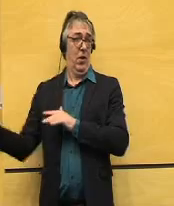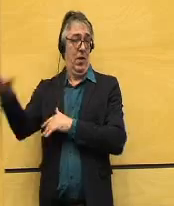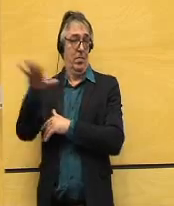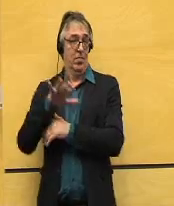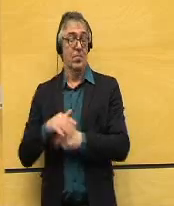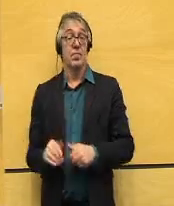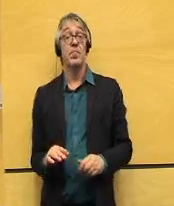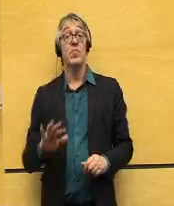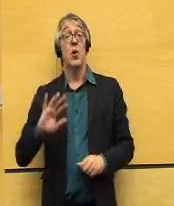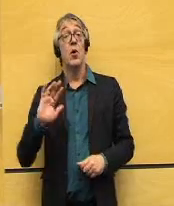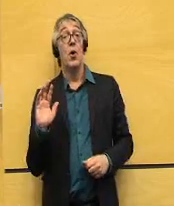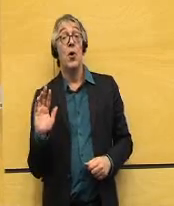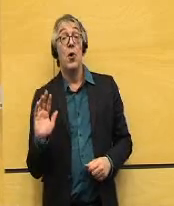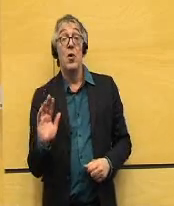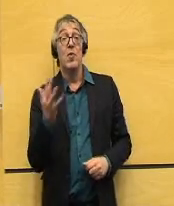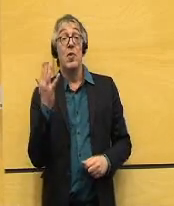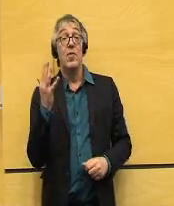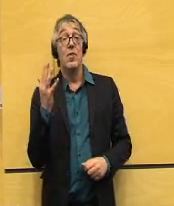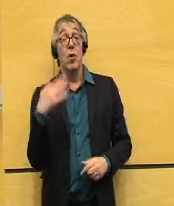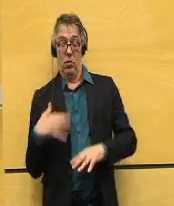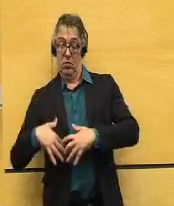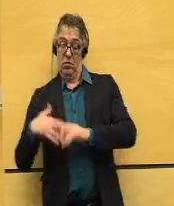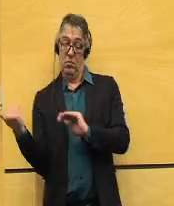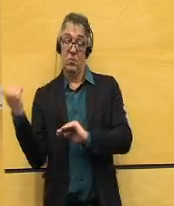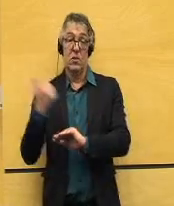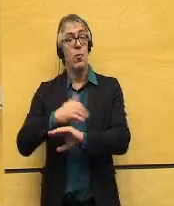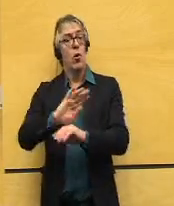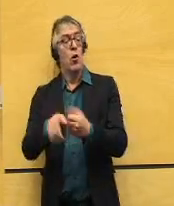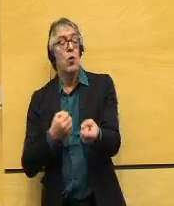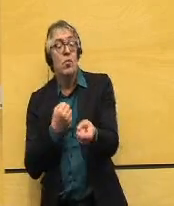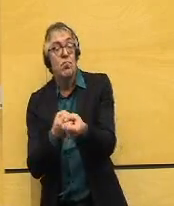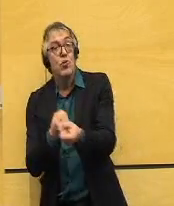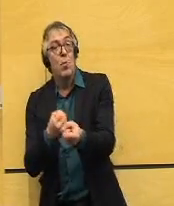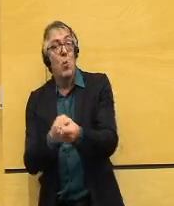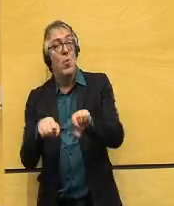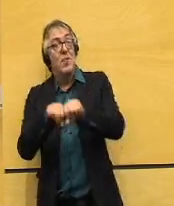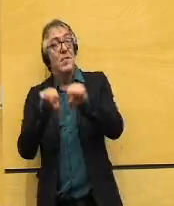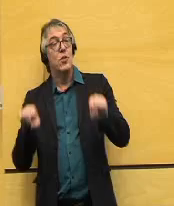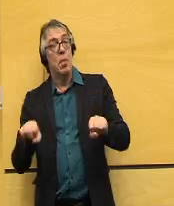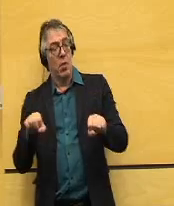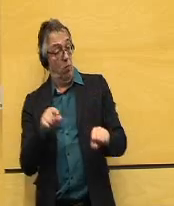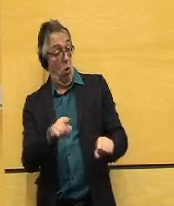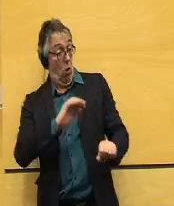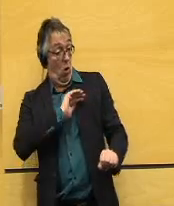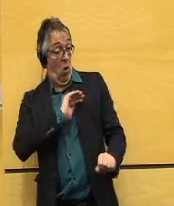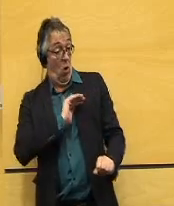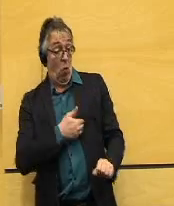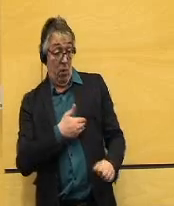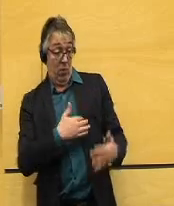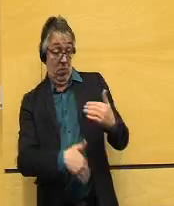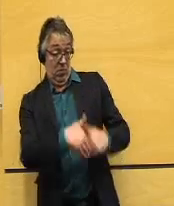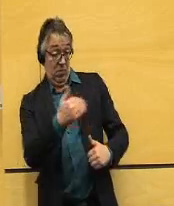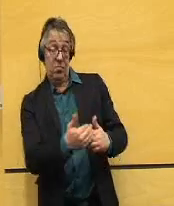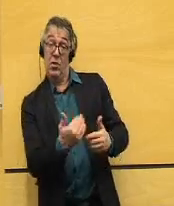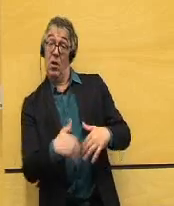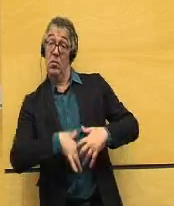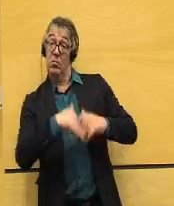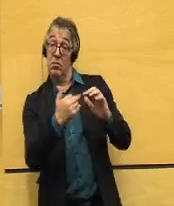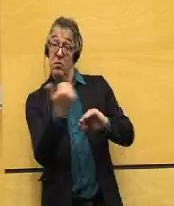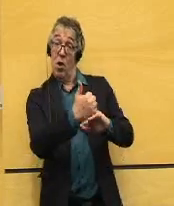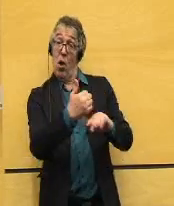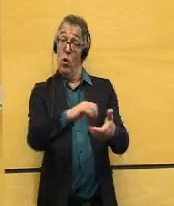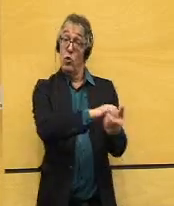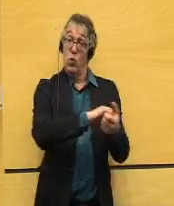to have the support system and mechanism to empower organizations of women with disabilities.